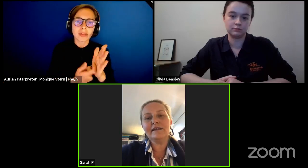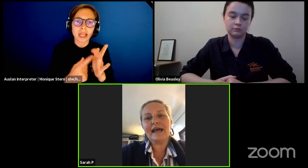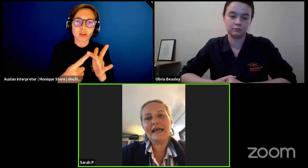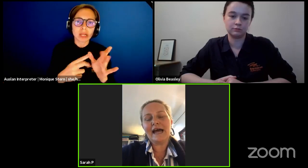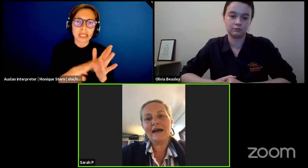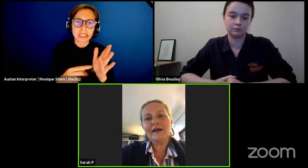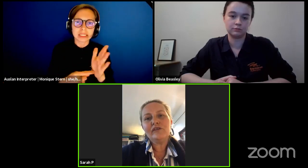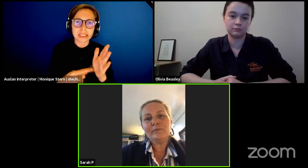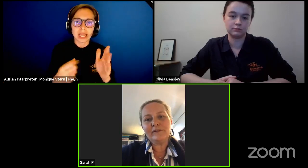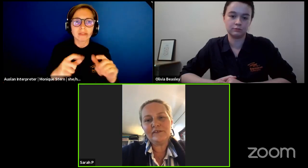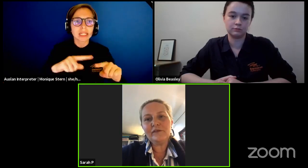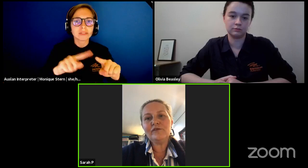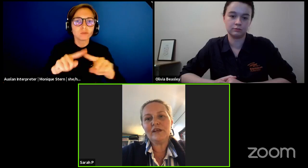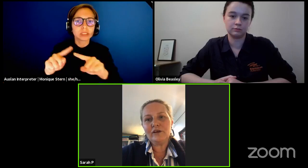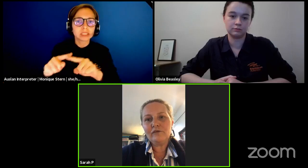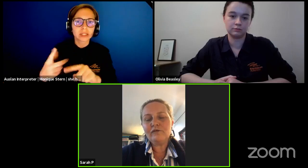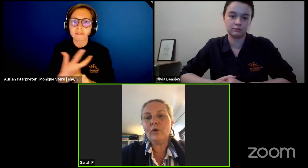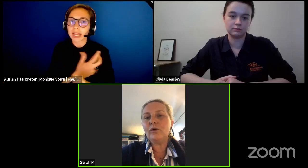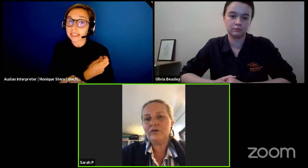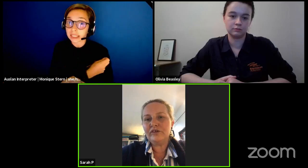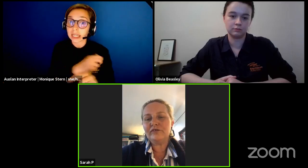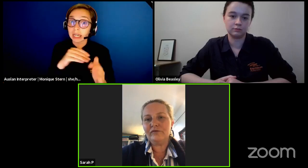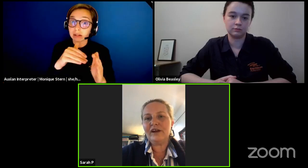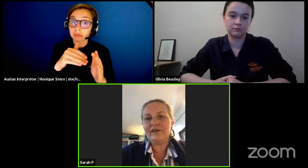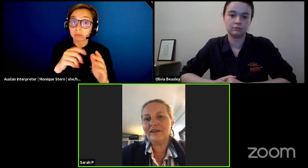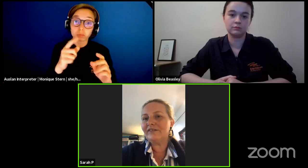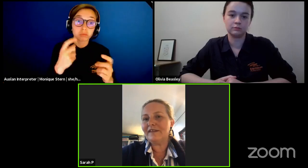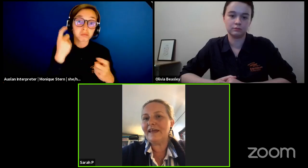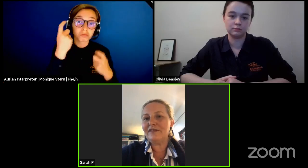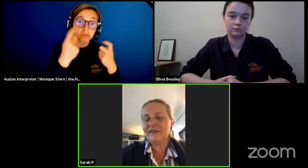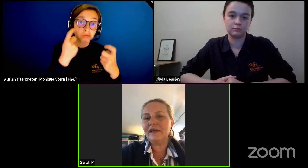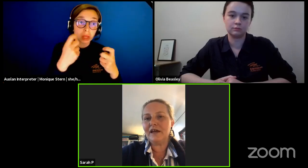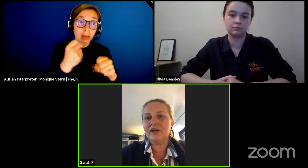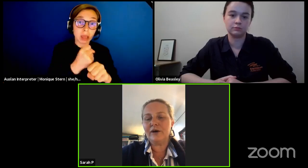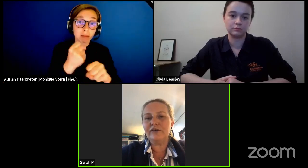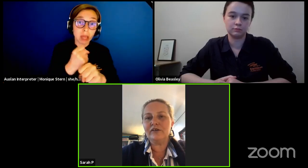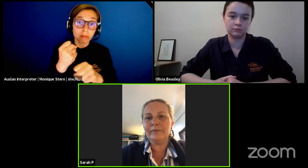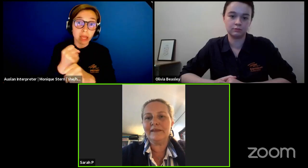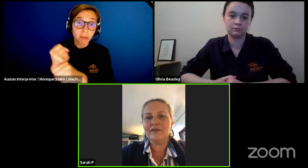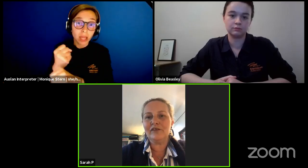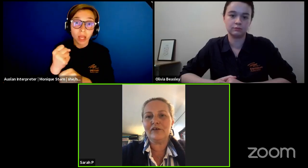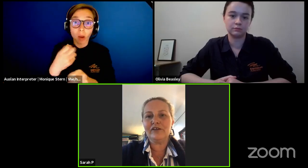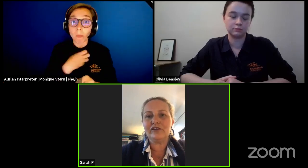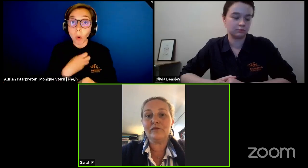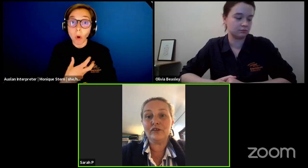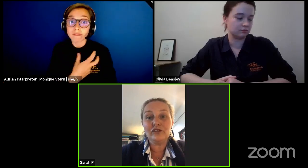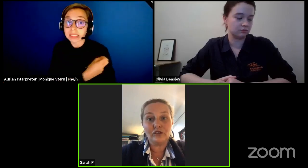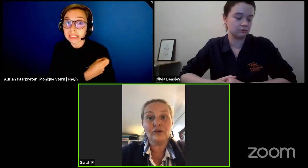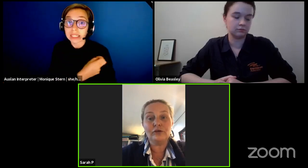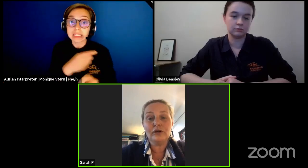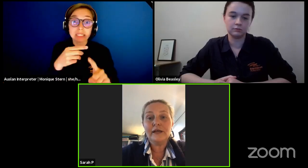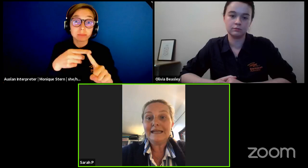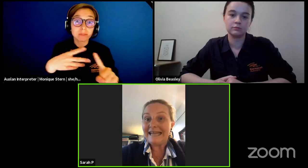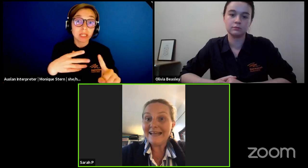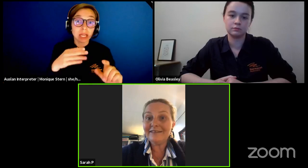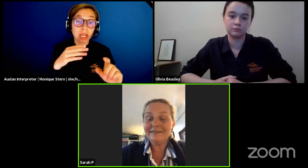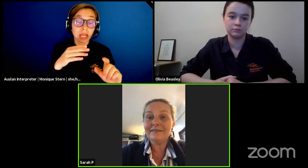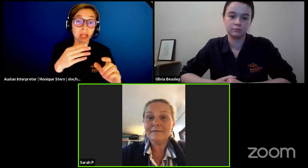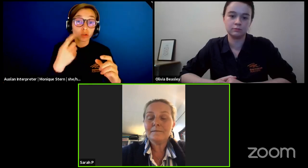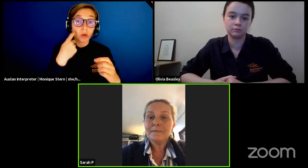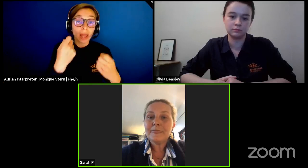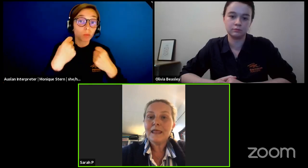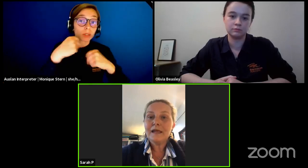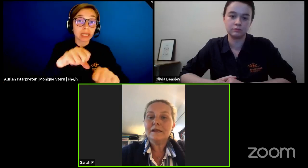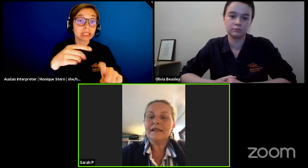find that they are specific for different variants that they think are going to be the variants of concern